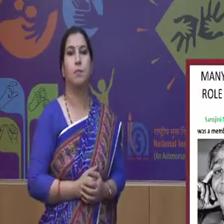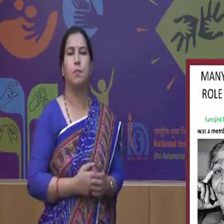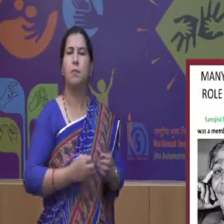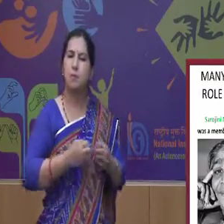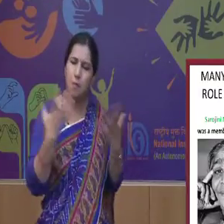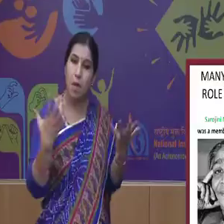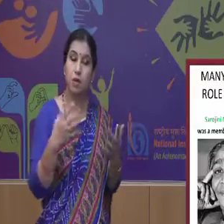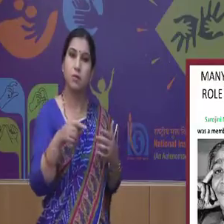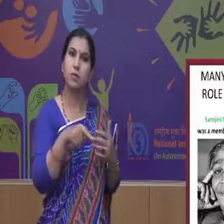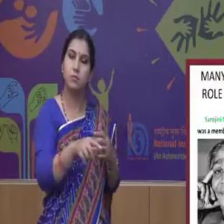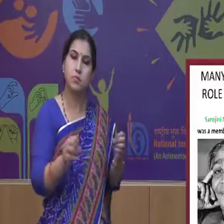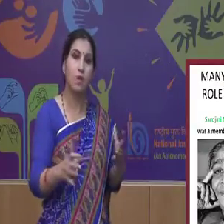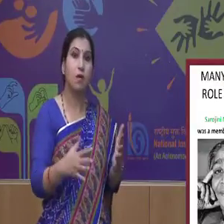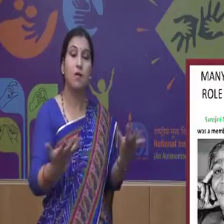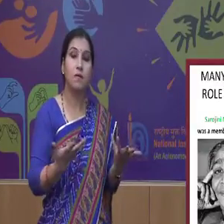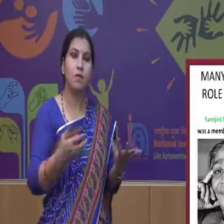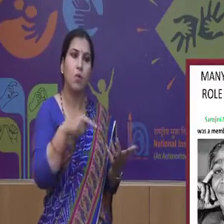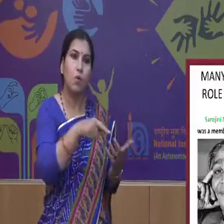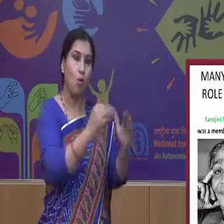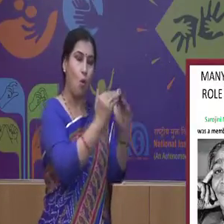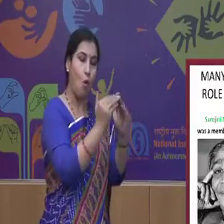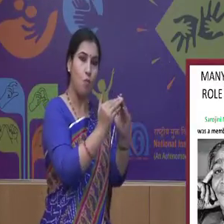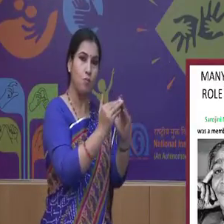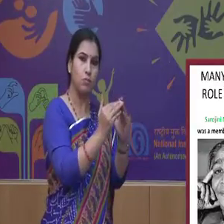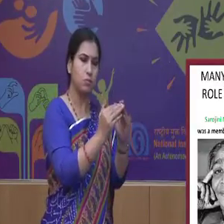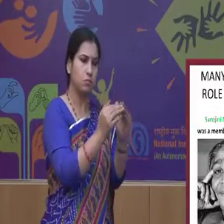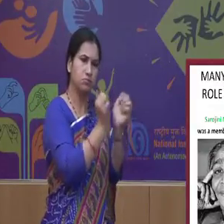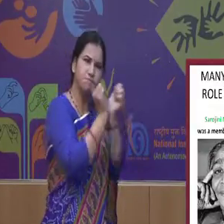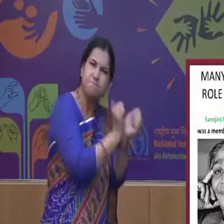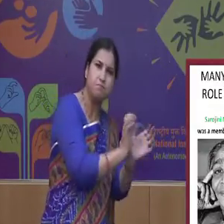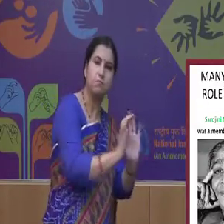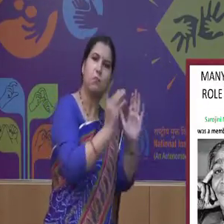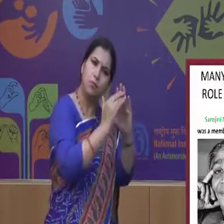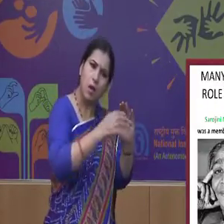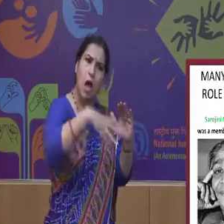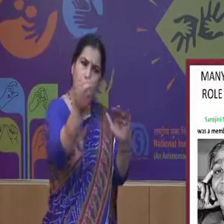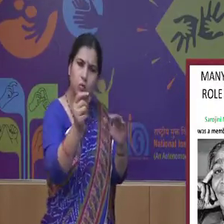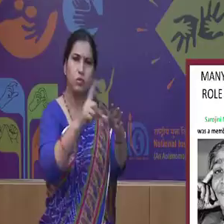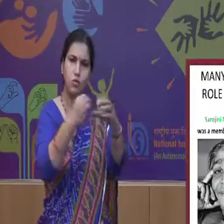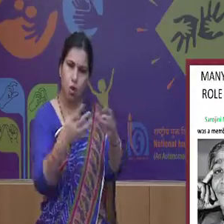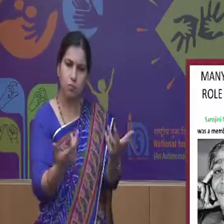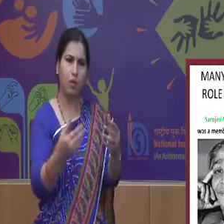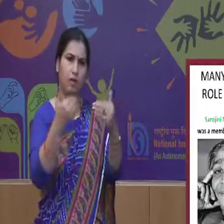Many of them started coming out of their homes and taking part in the freedom